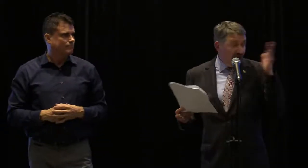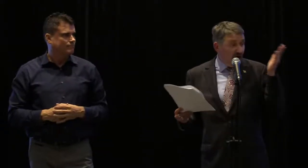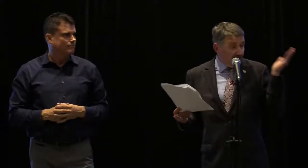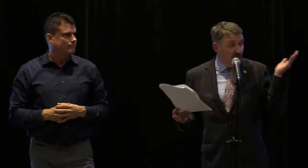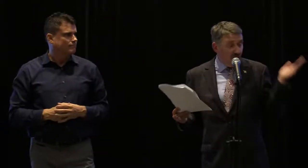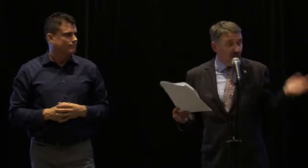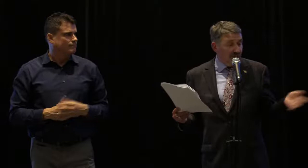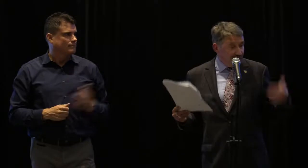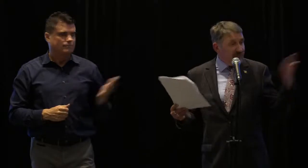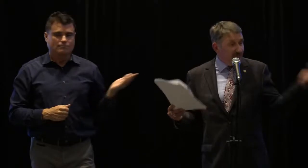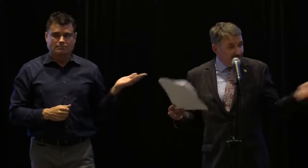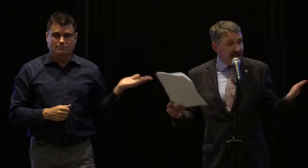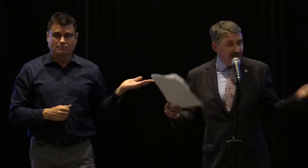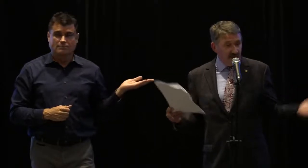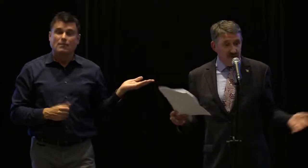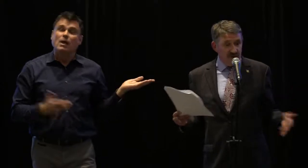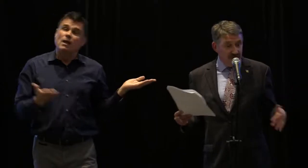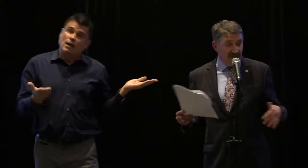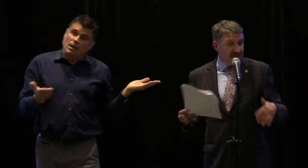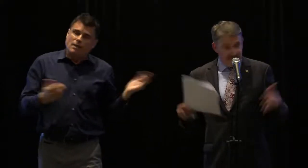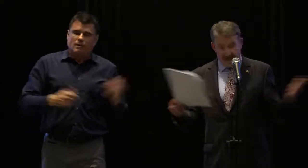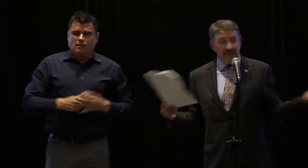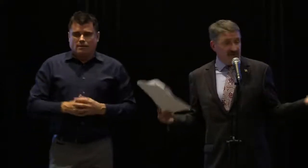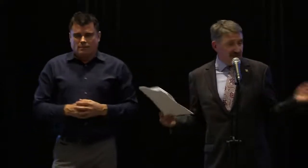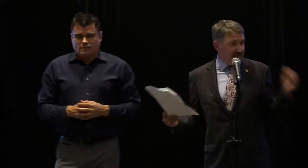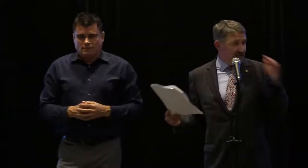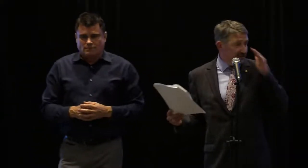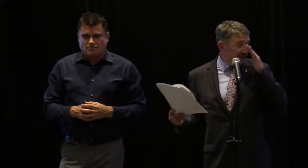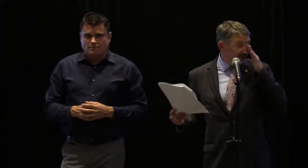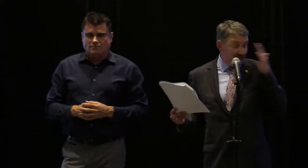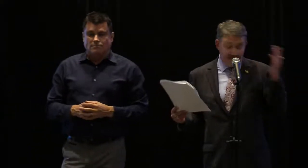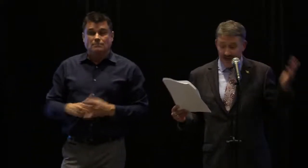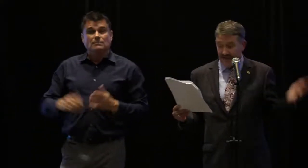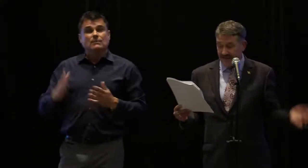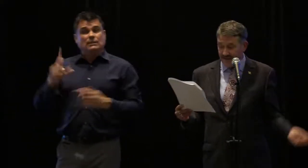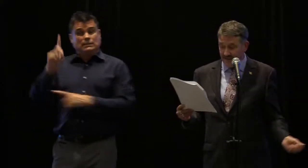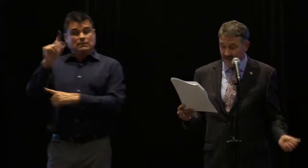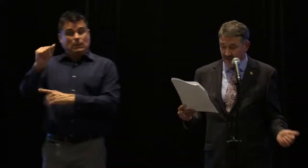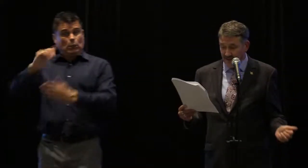As we all know, the disability community is diverse.